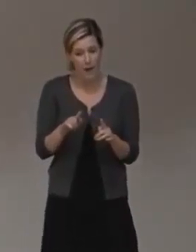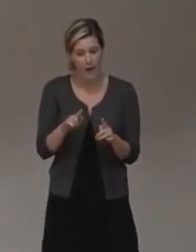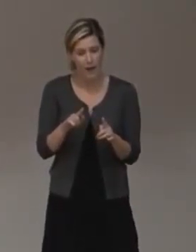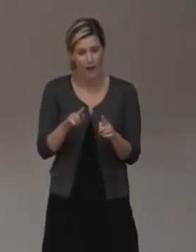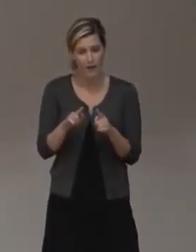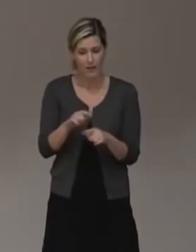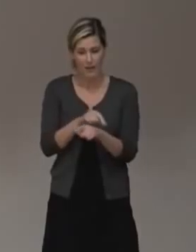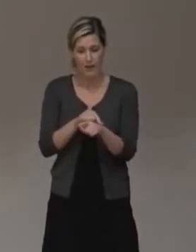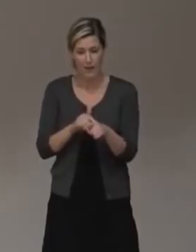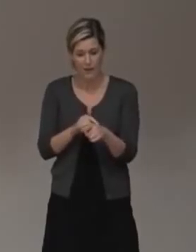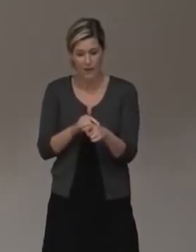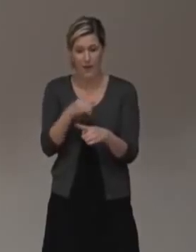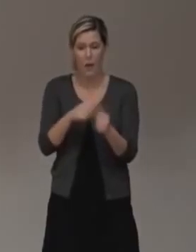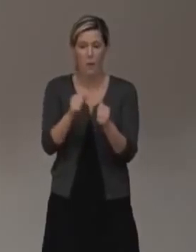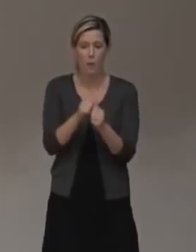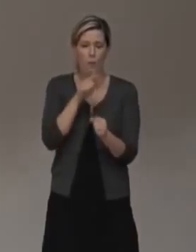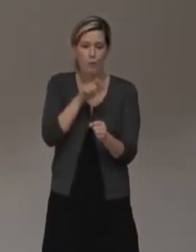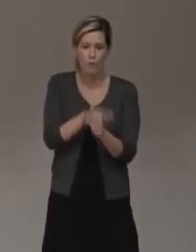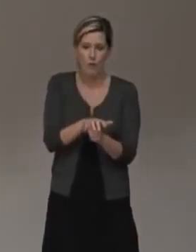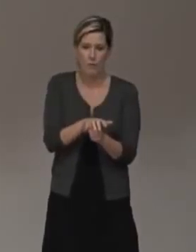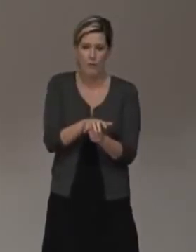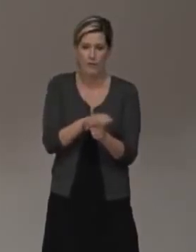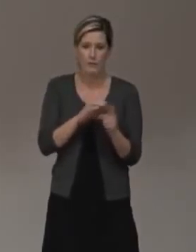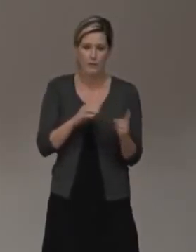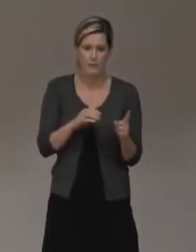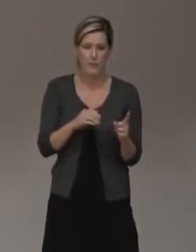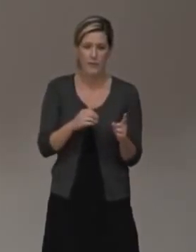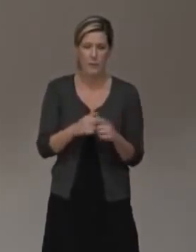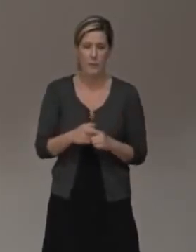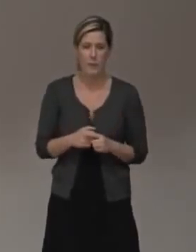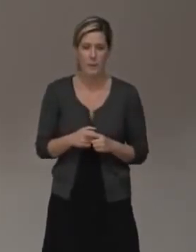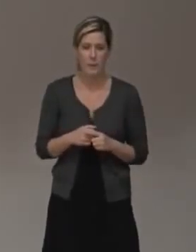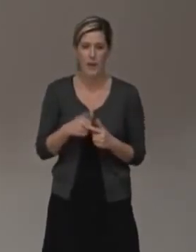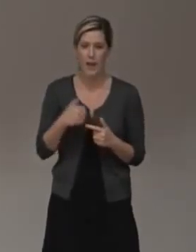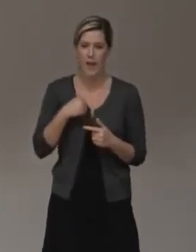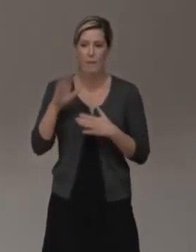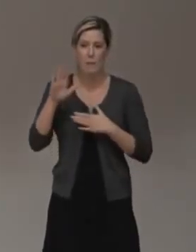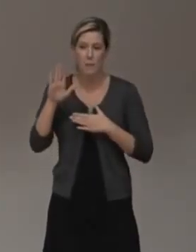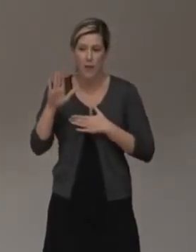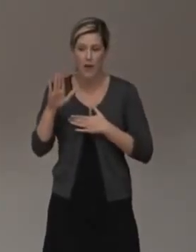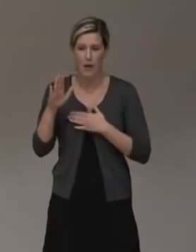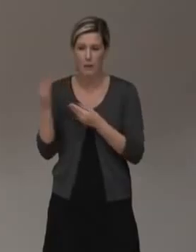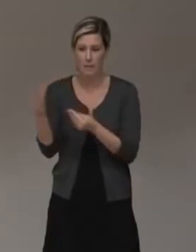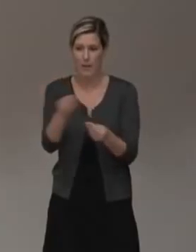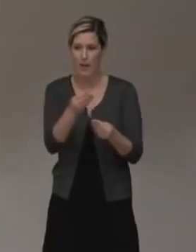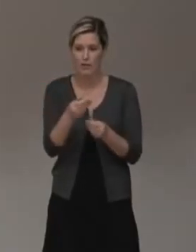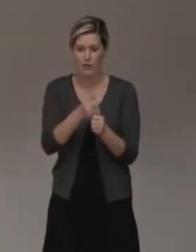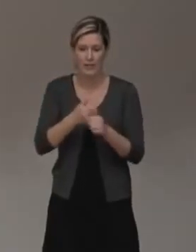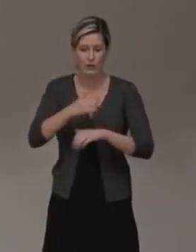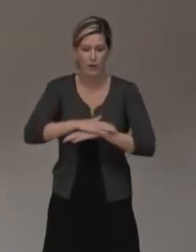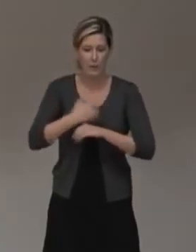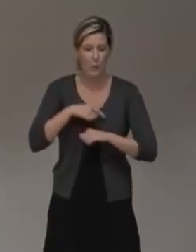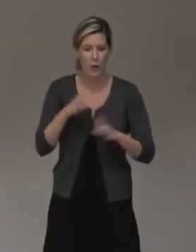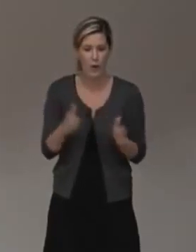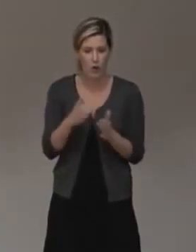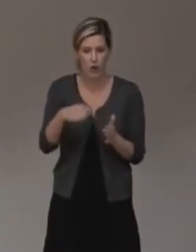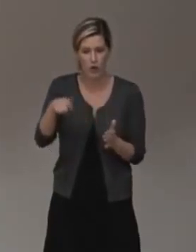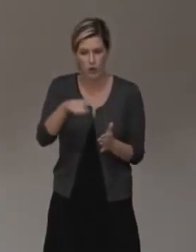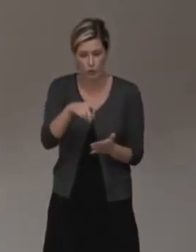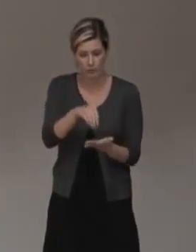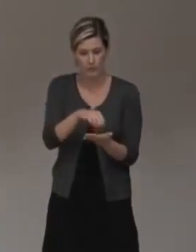along with a promise. And there is a pledge that has been passed around to each table, and we encourage each person to take